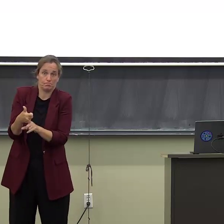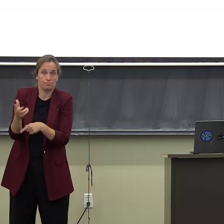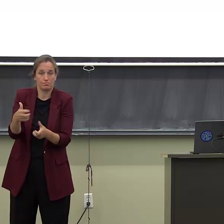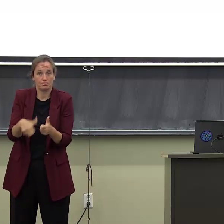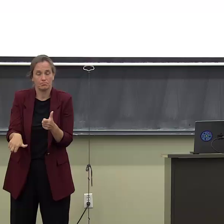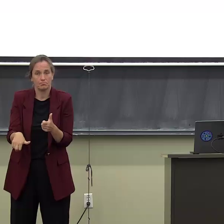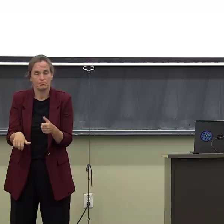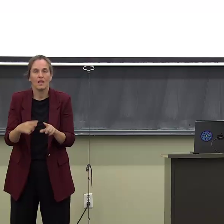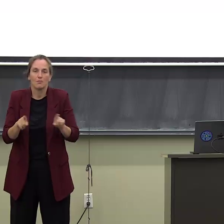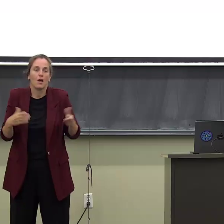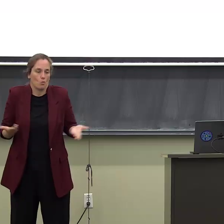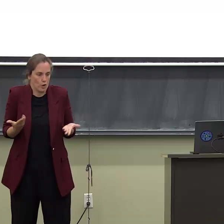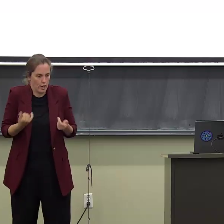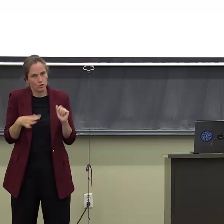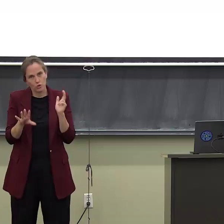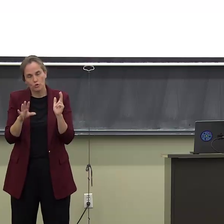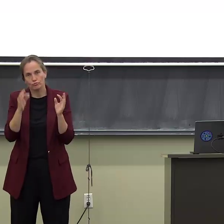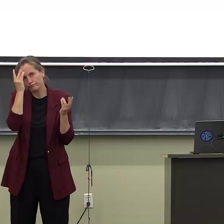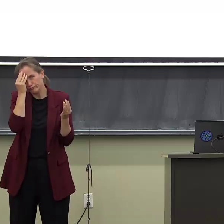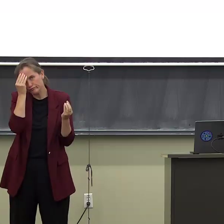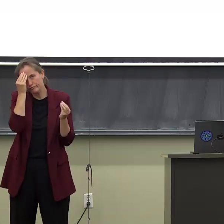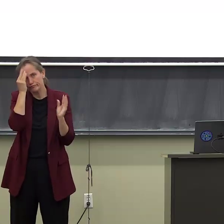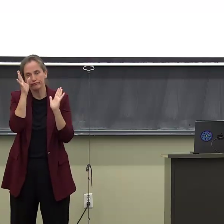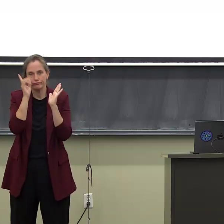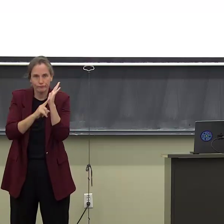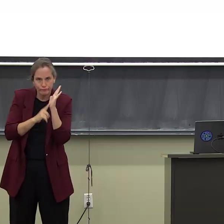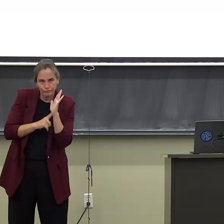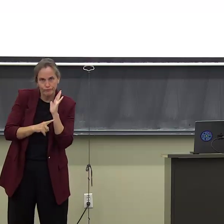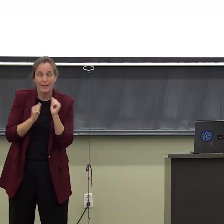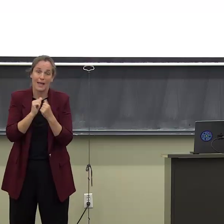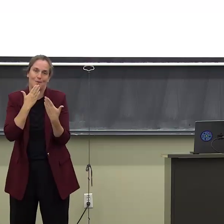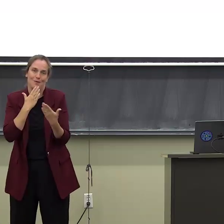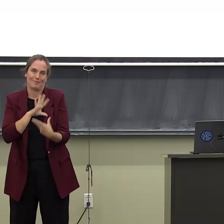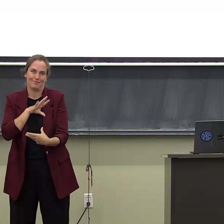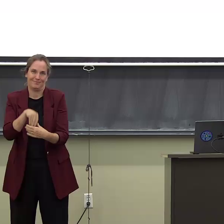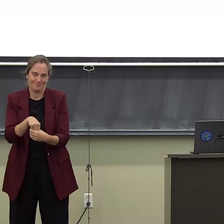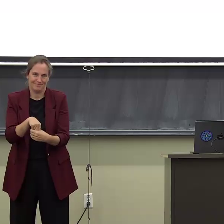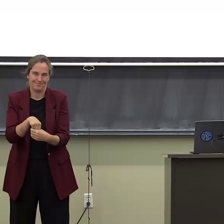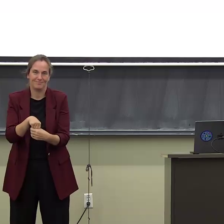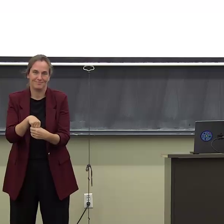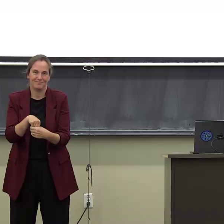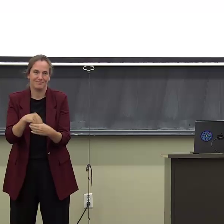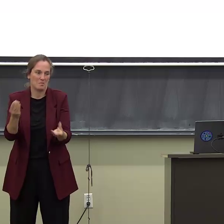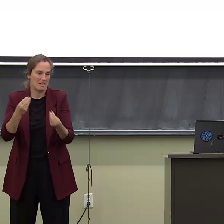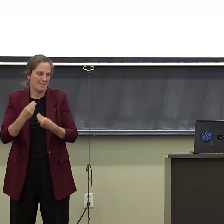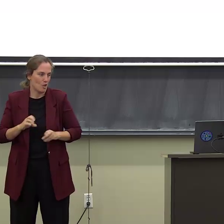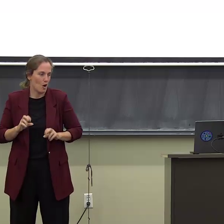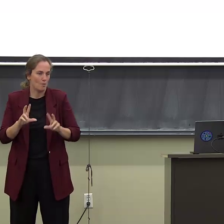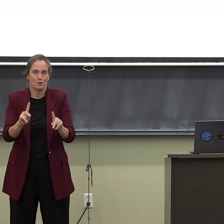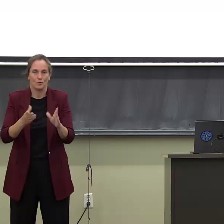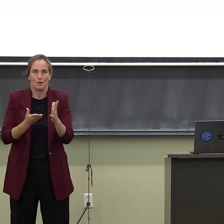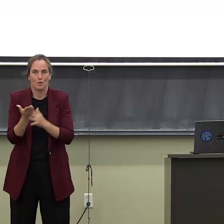But we are here to explore, and I'm very grateful to be given the opportunity, through